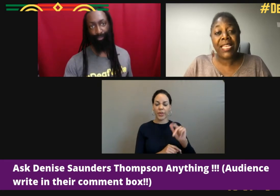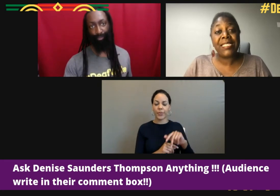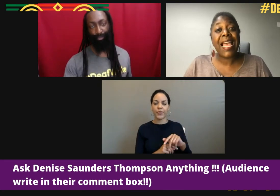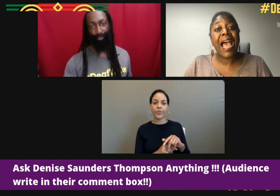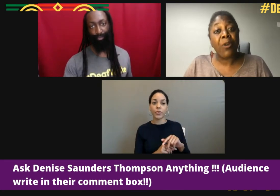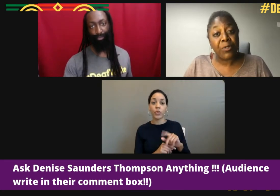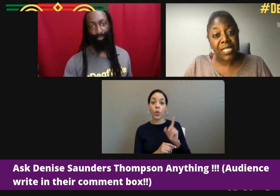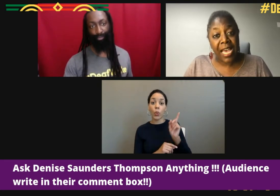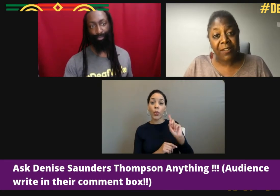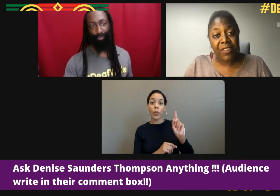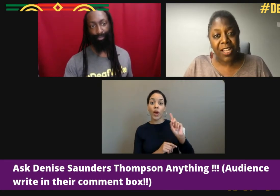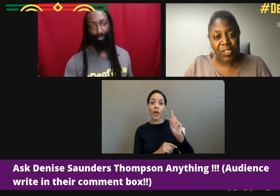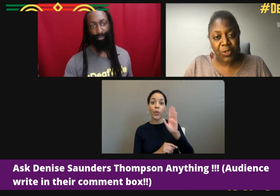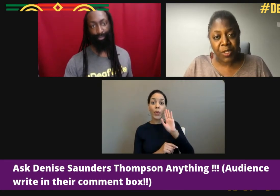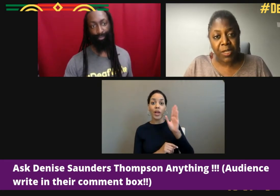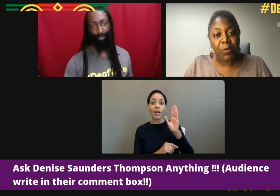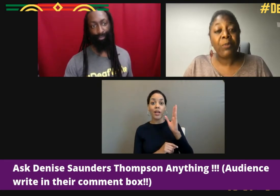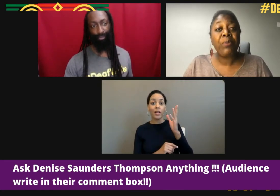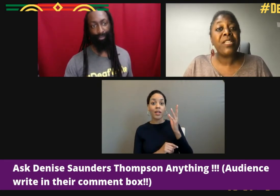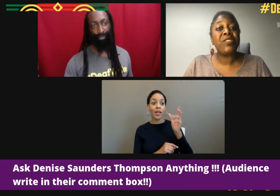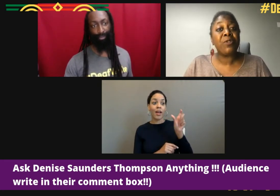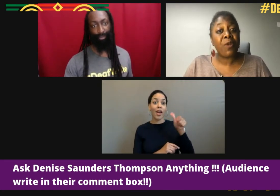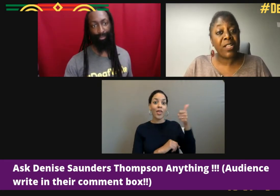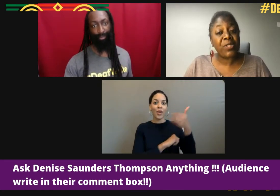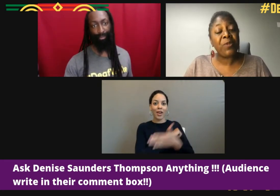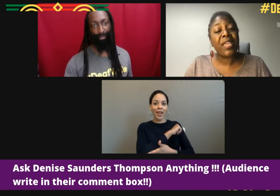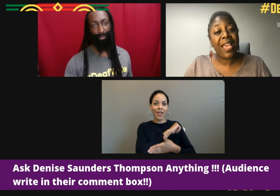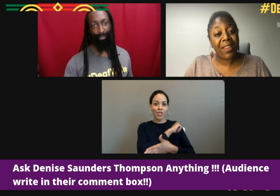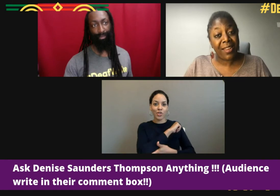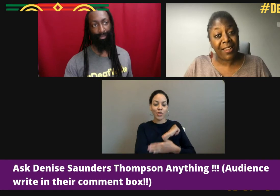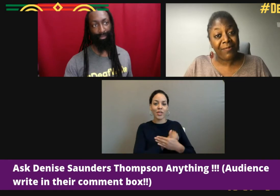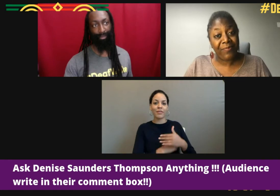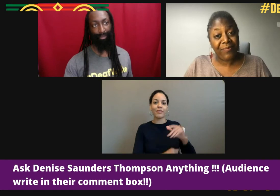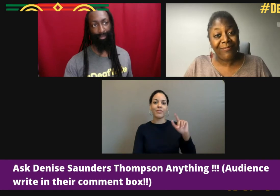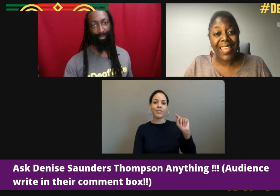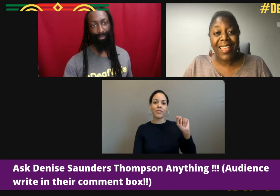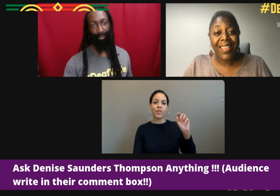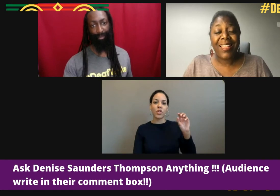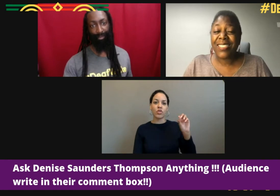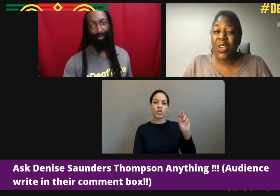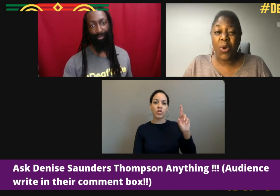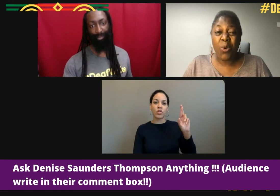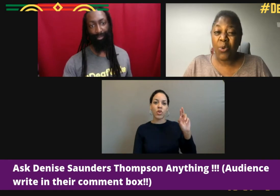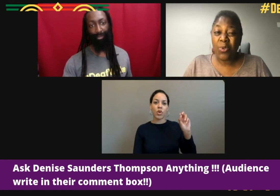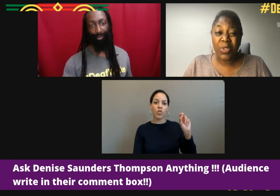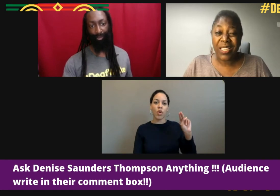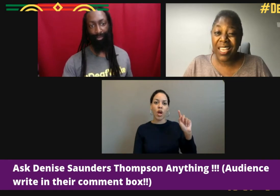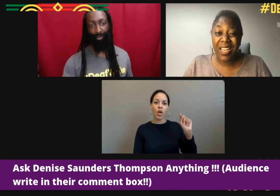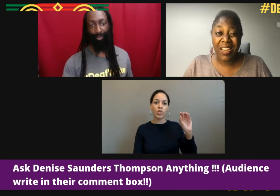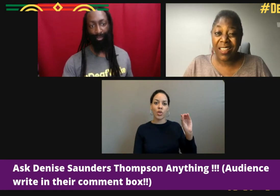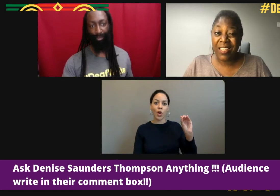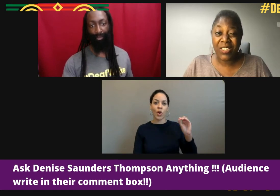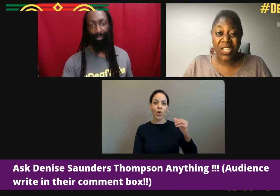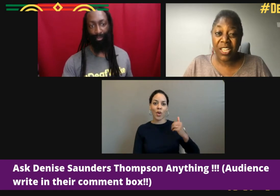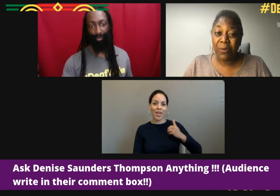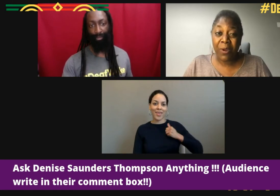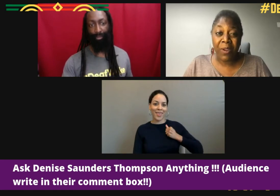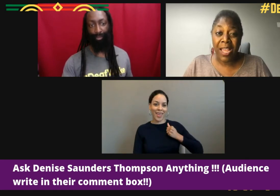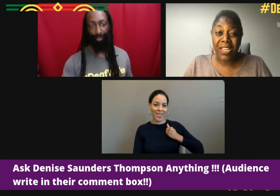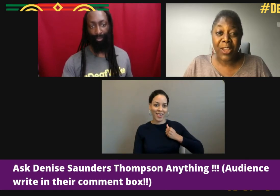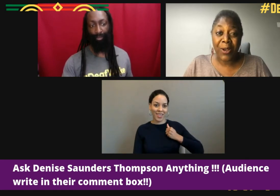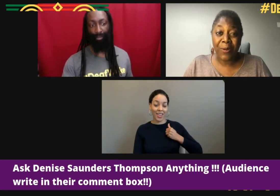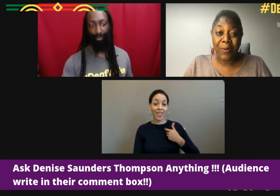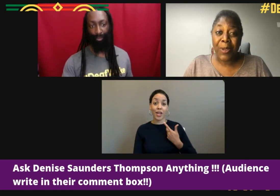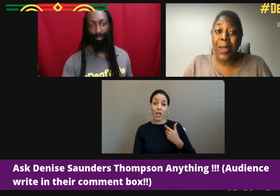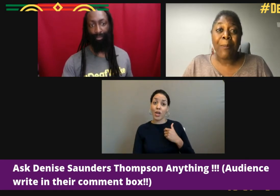take place outside of the country. We'll be in Toronto, Canada. It's cold in Canada in